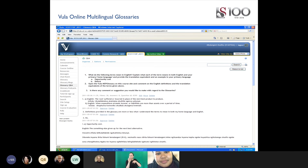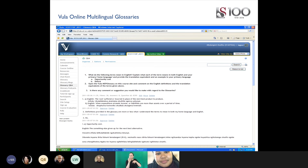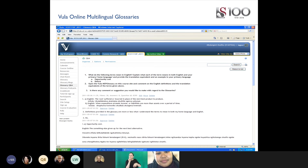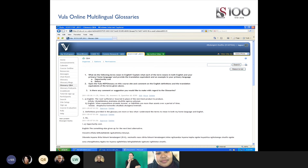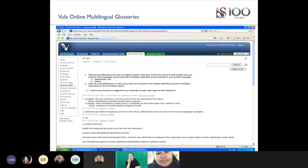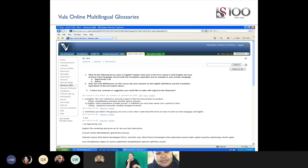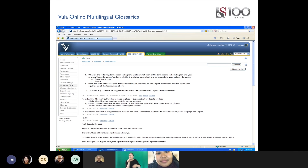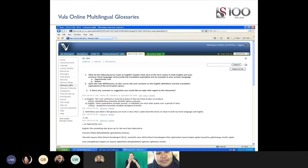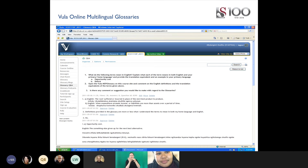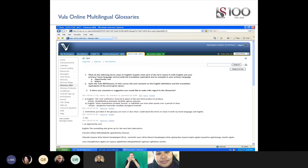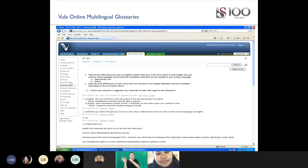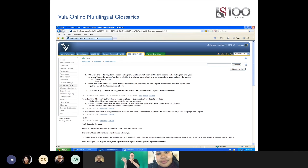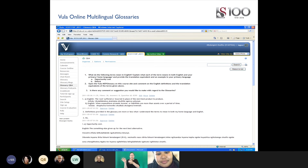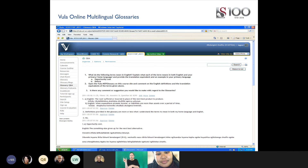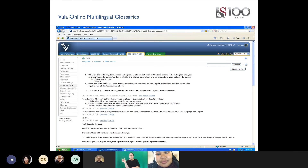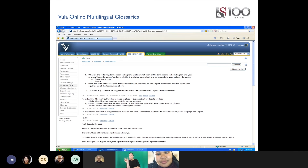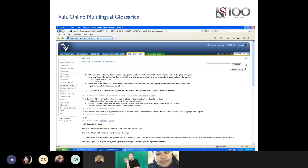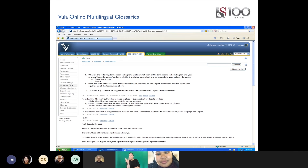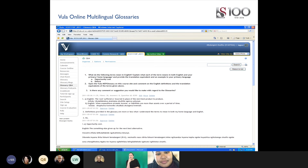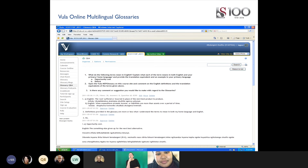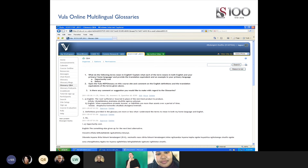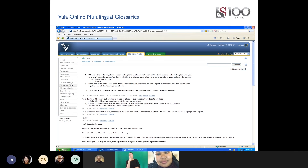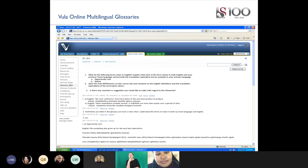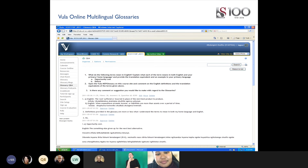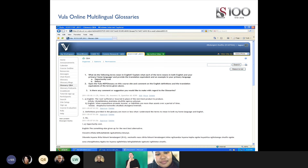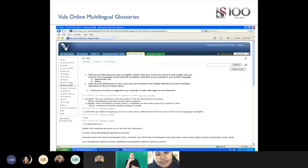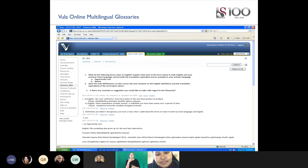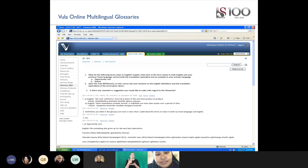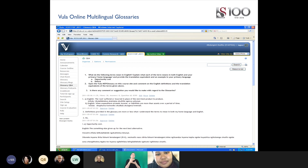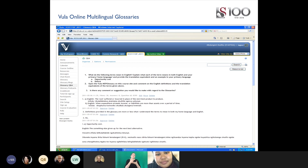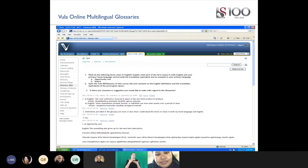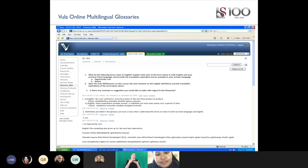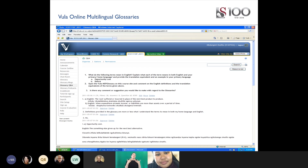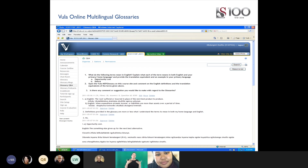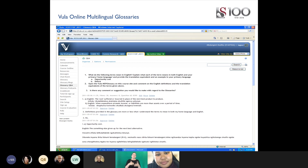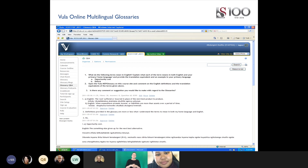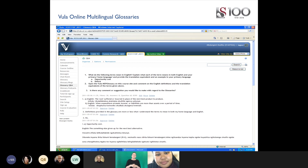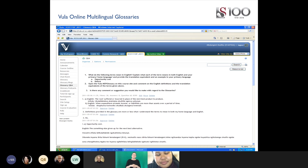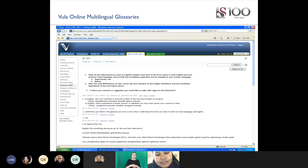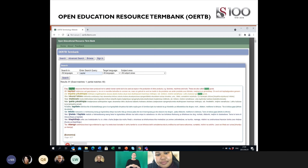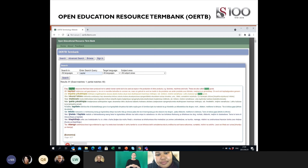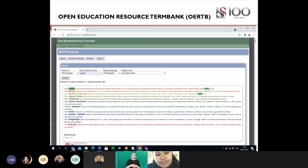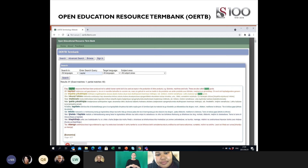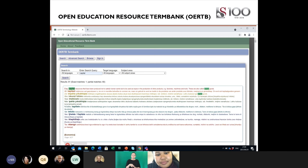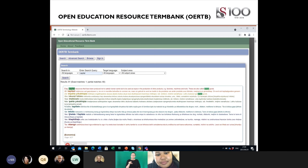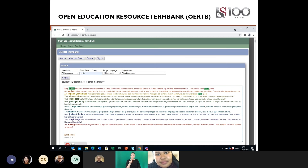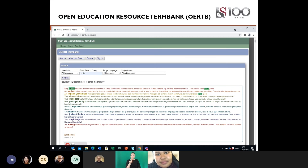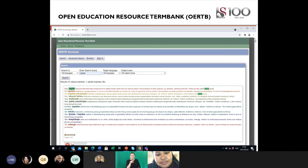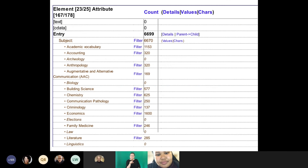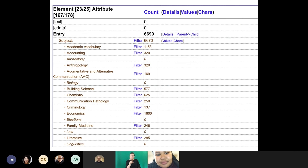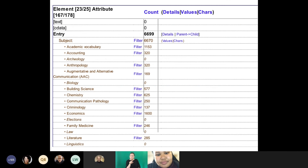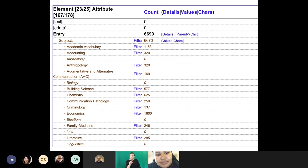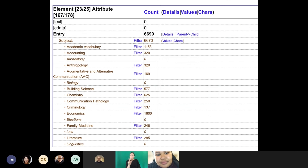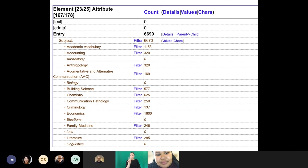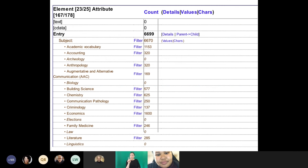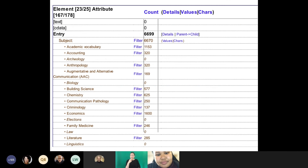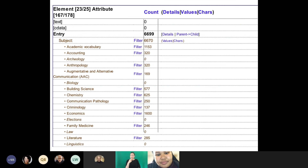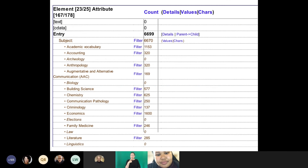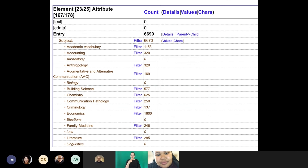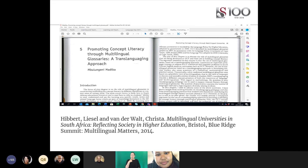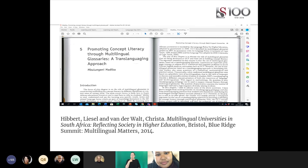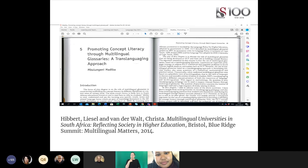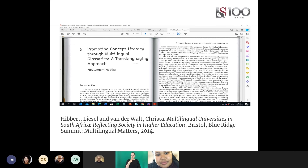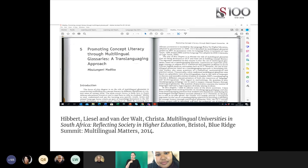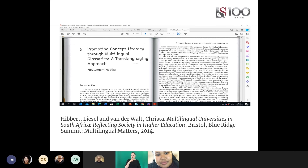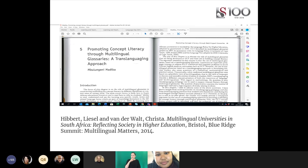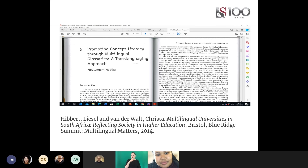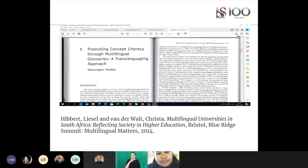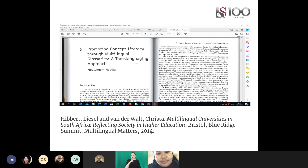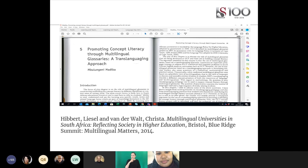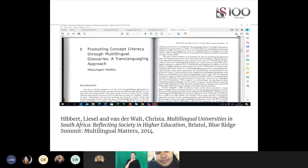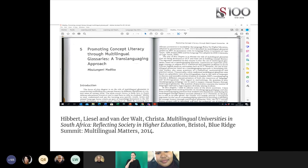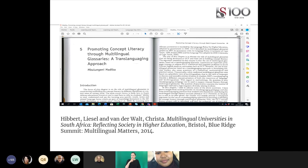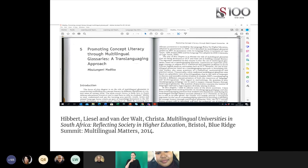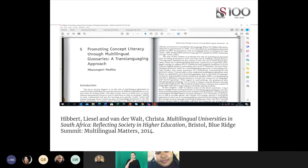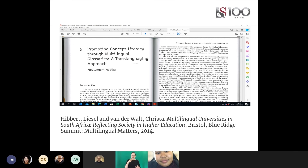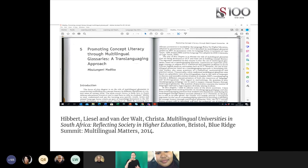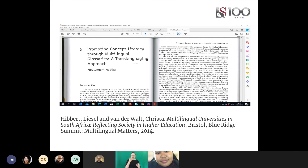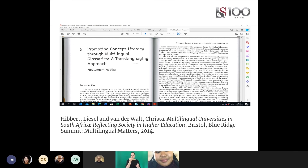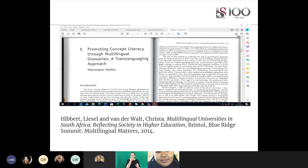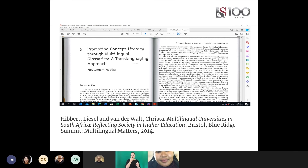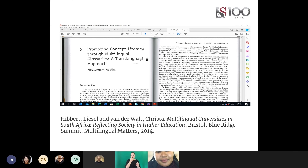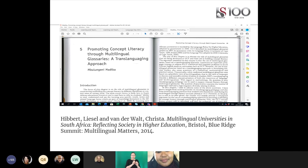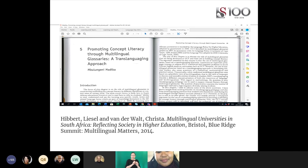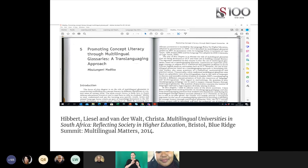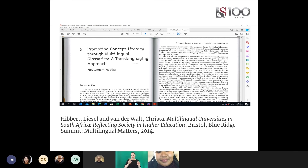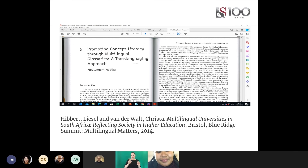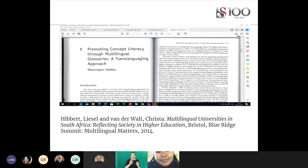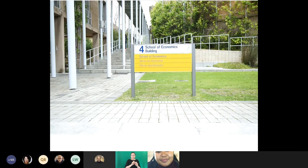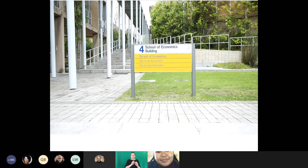and so on, so on. So, but where we found students to be very, very useful, I mean, that is, I'm just going to jump all this other.